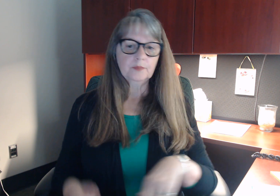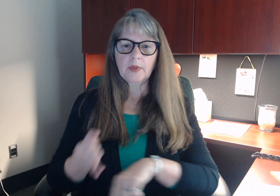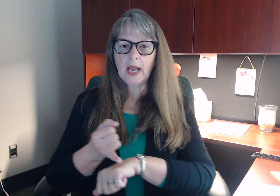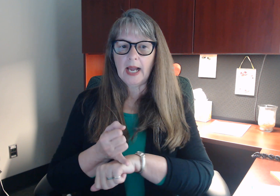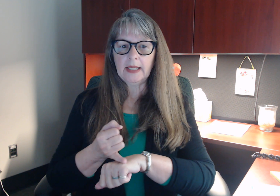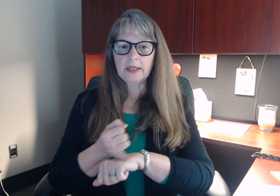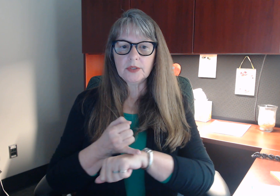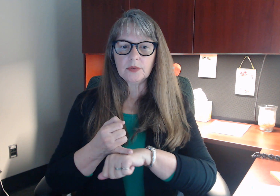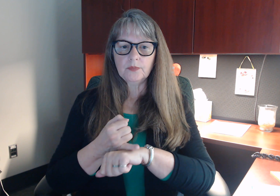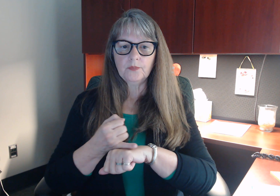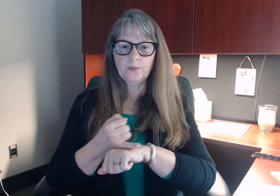Island.